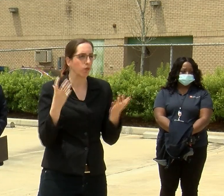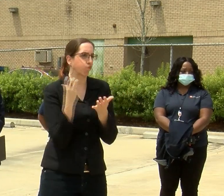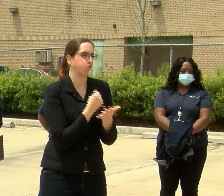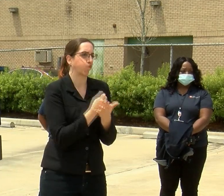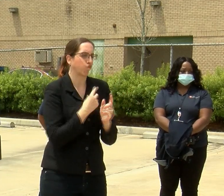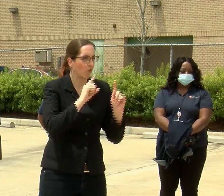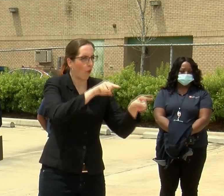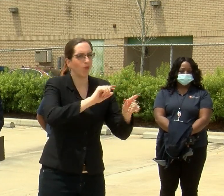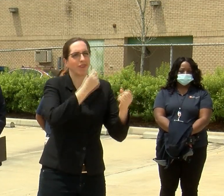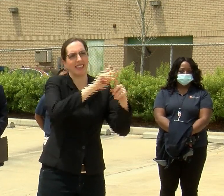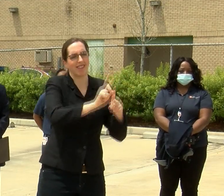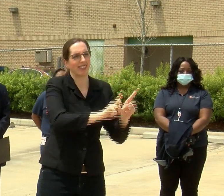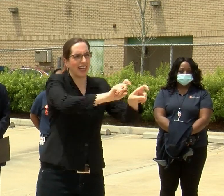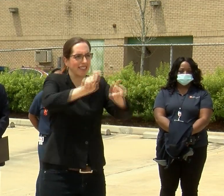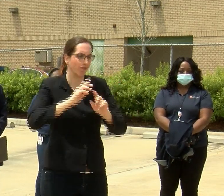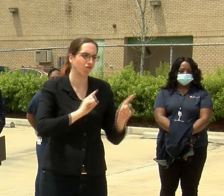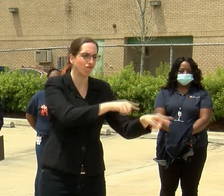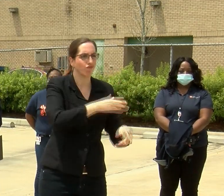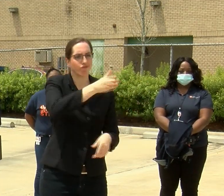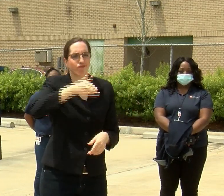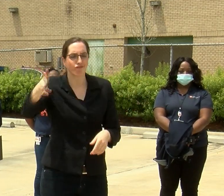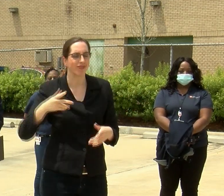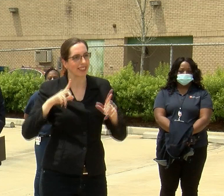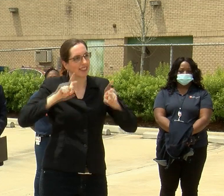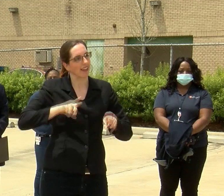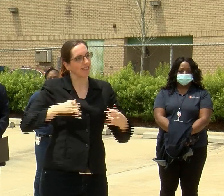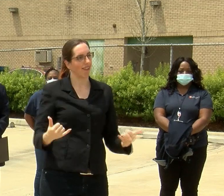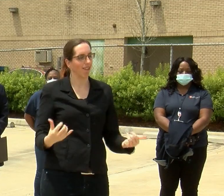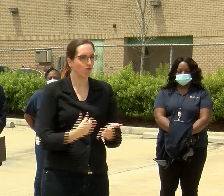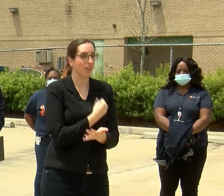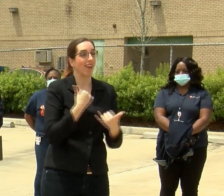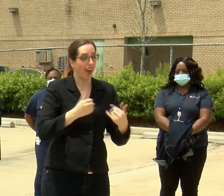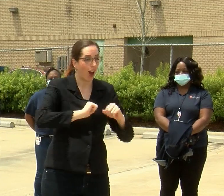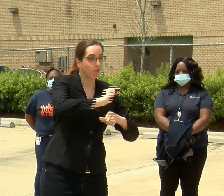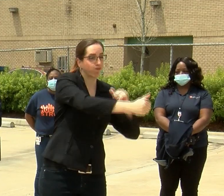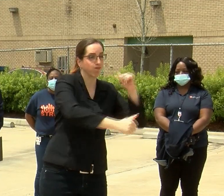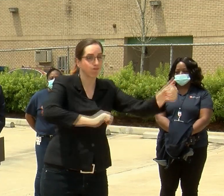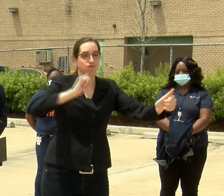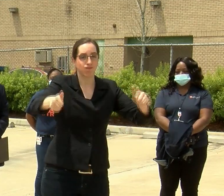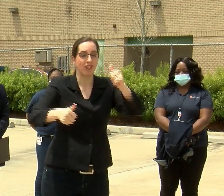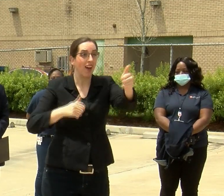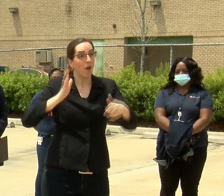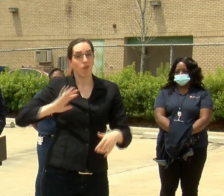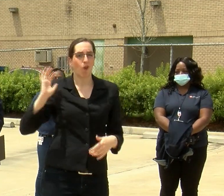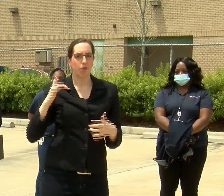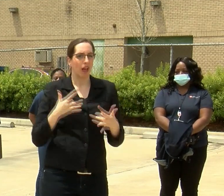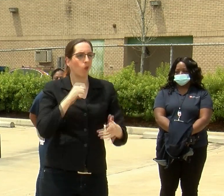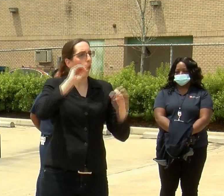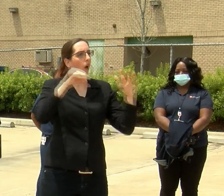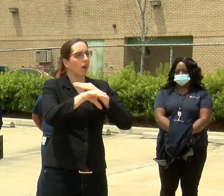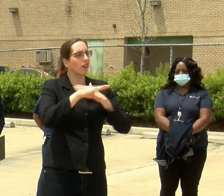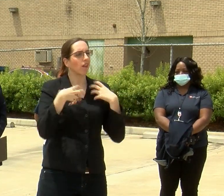of one of the many, many sites that we have available today. And now we're actually getting the testing sites out into those neighborhoods which traditionally don't have access